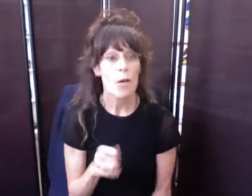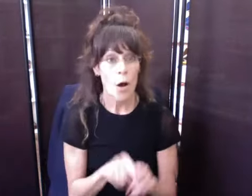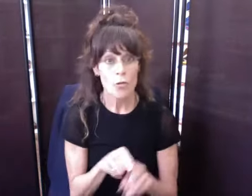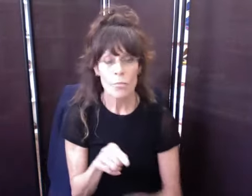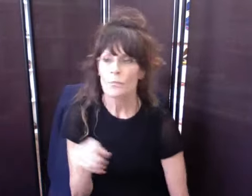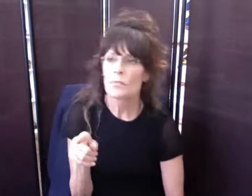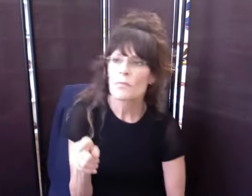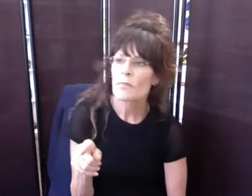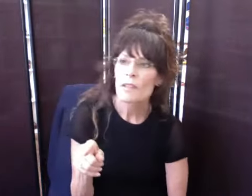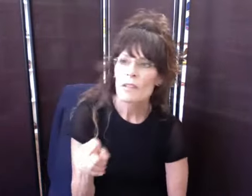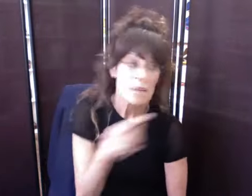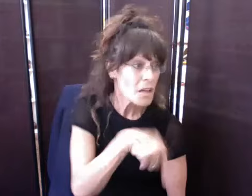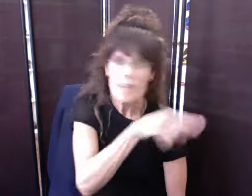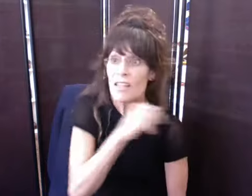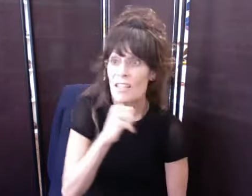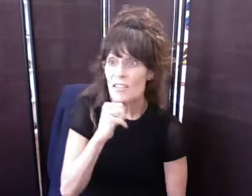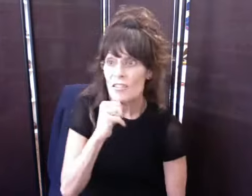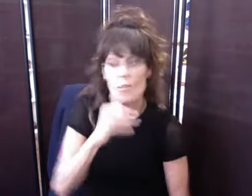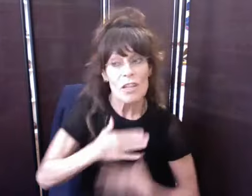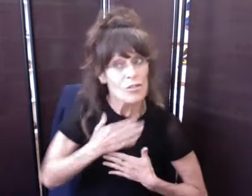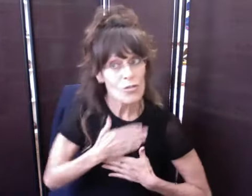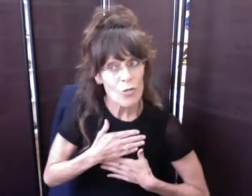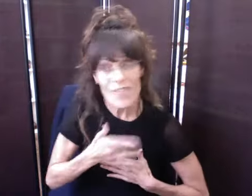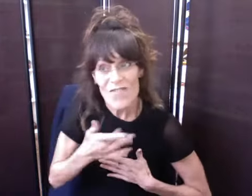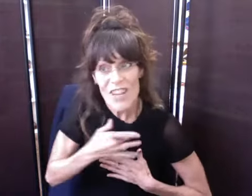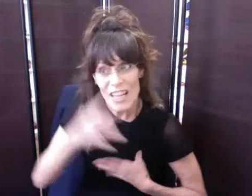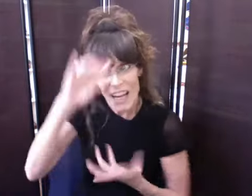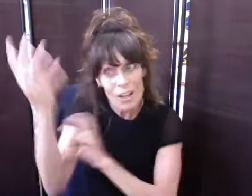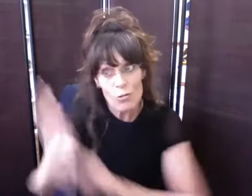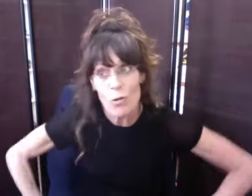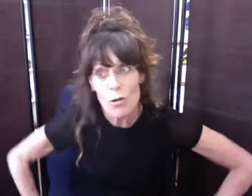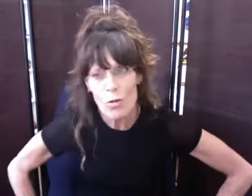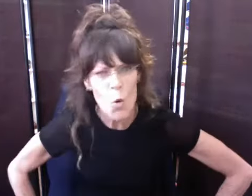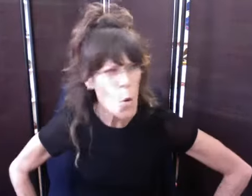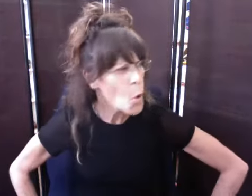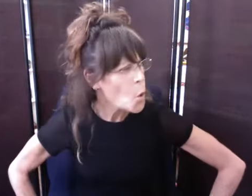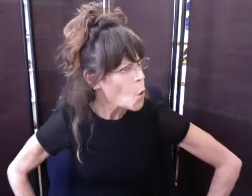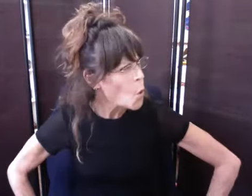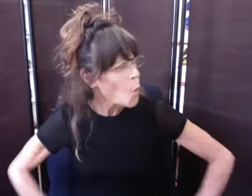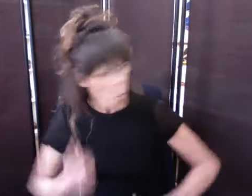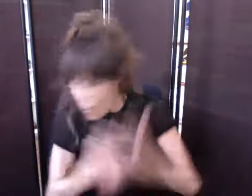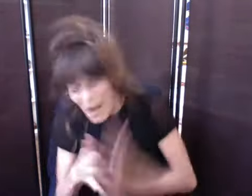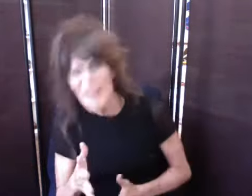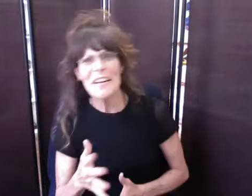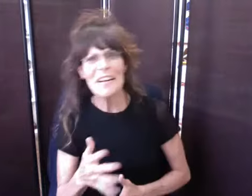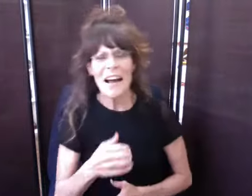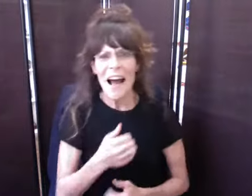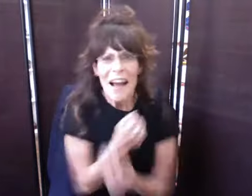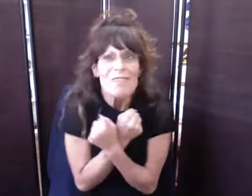enjoy feeling out of control. I got to tell you, man, I love that. I don't know about you guys. I don't know